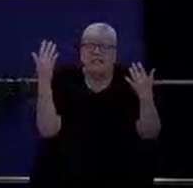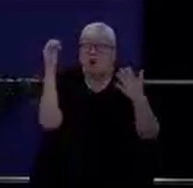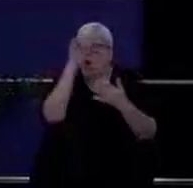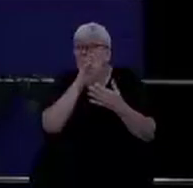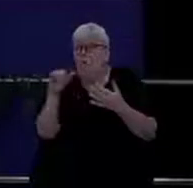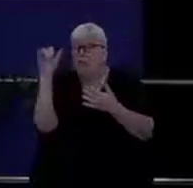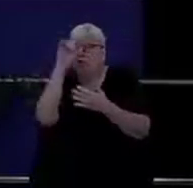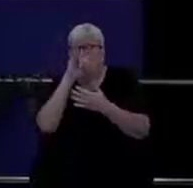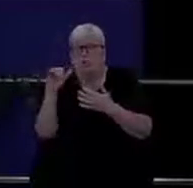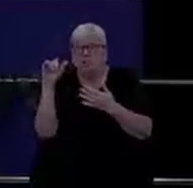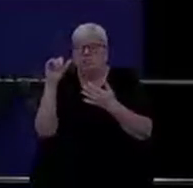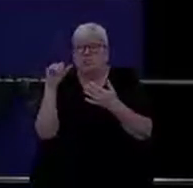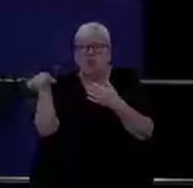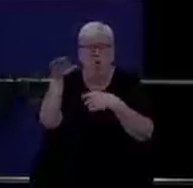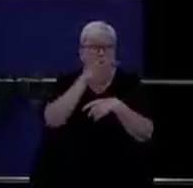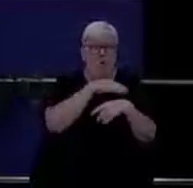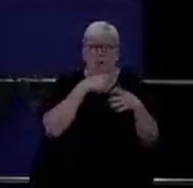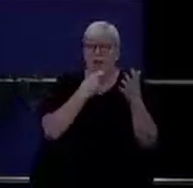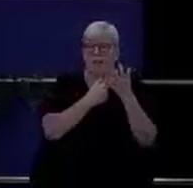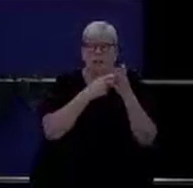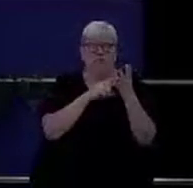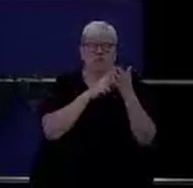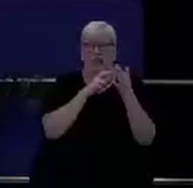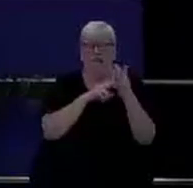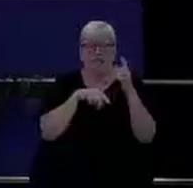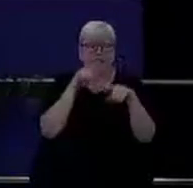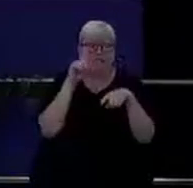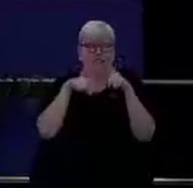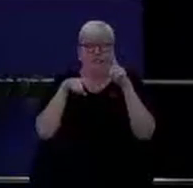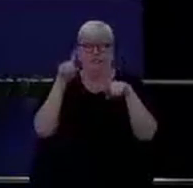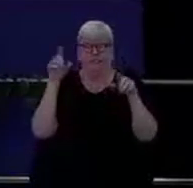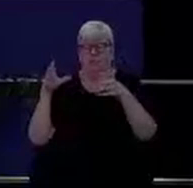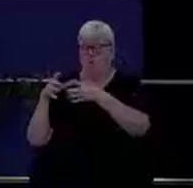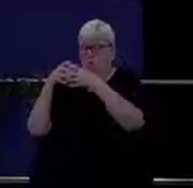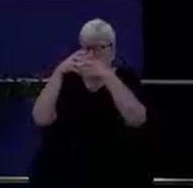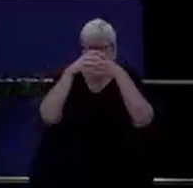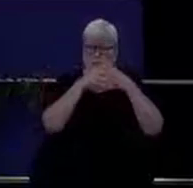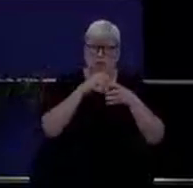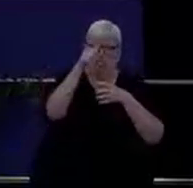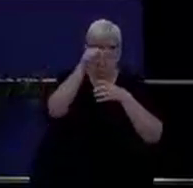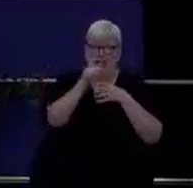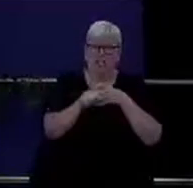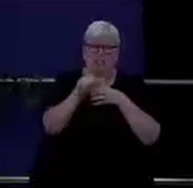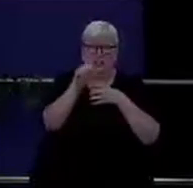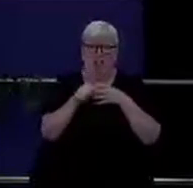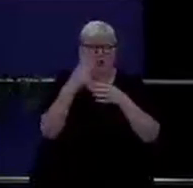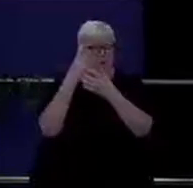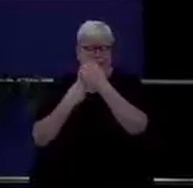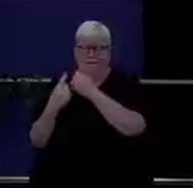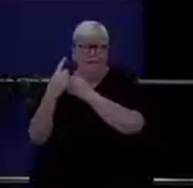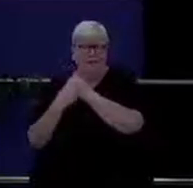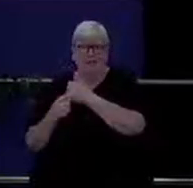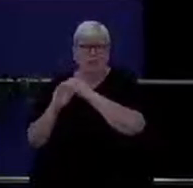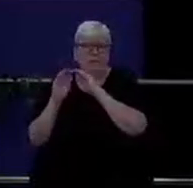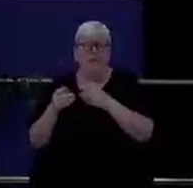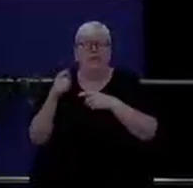which. They are all raven, a diverse collective presence rather than individuals. It is only at the bend